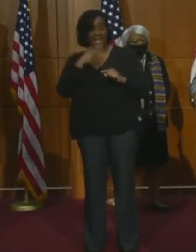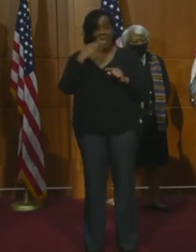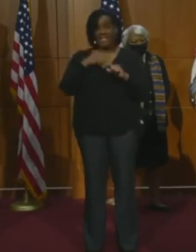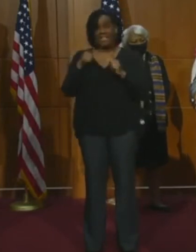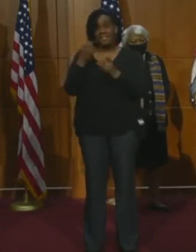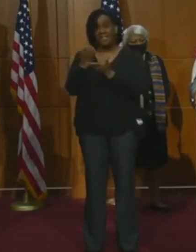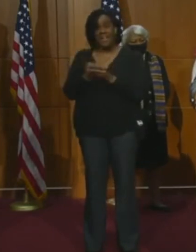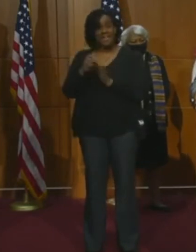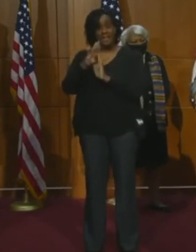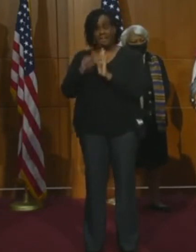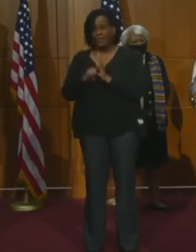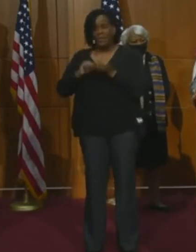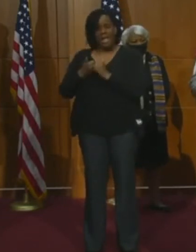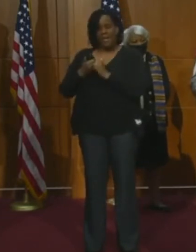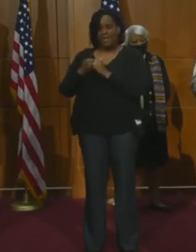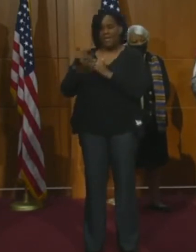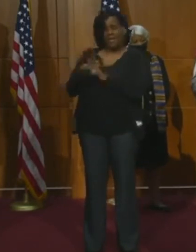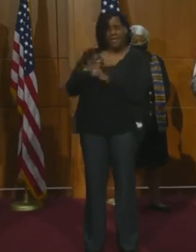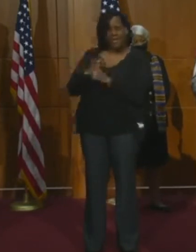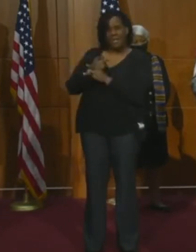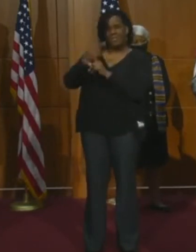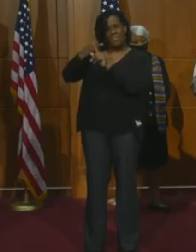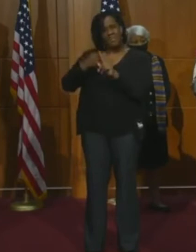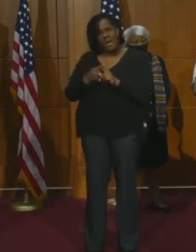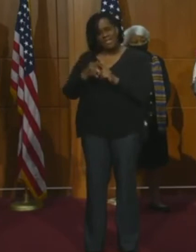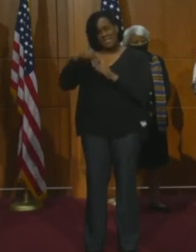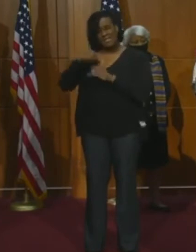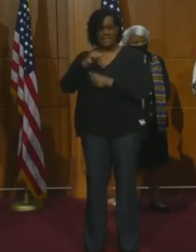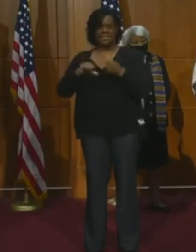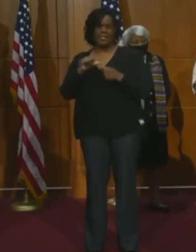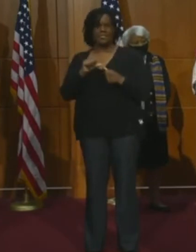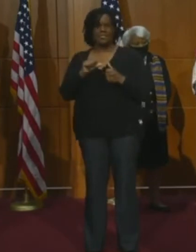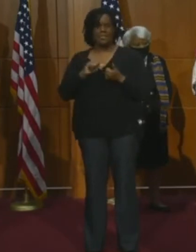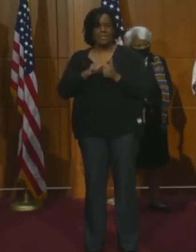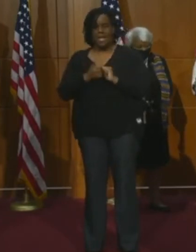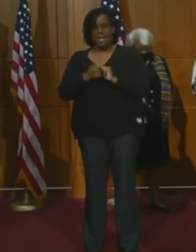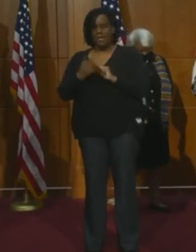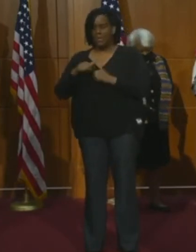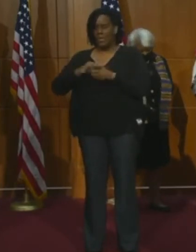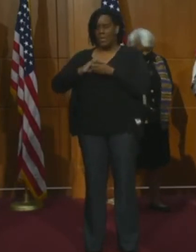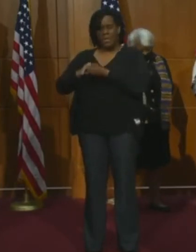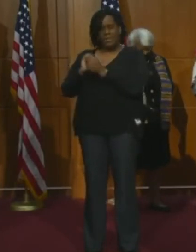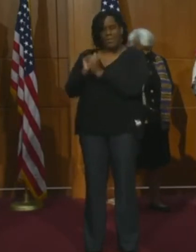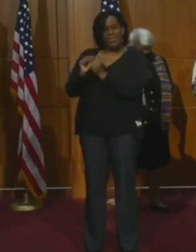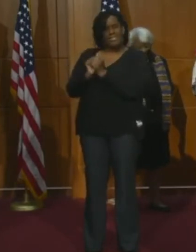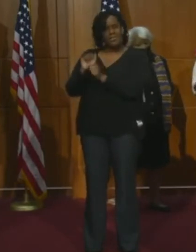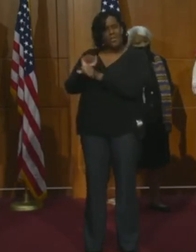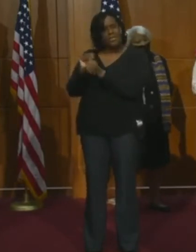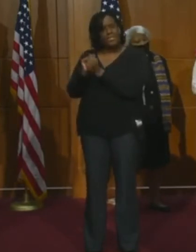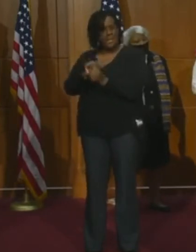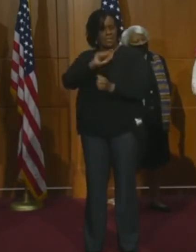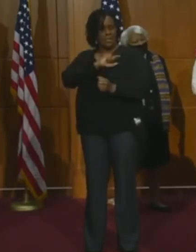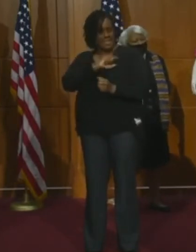to find good in each other? How can we come together in such a manner that will allow police and citizens of the